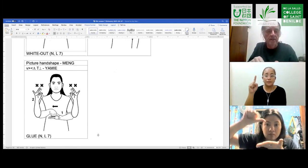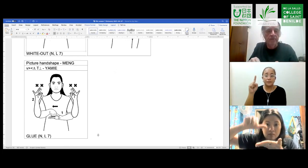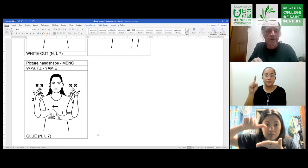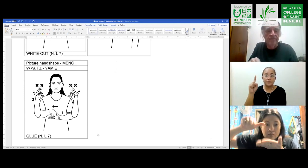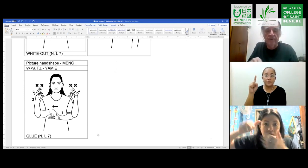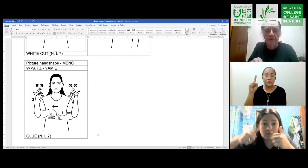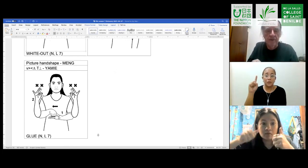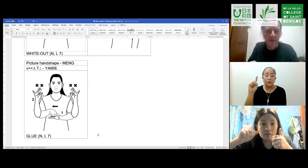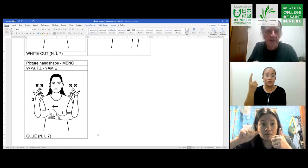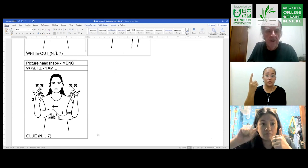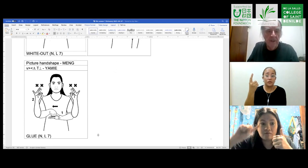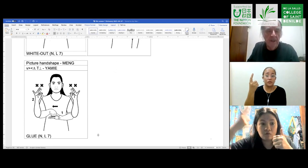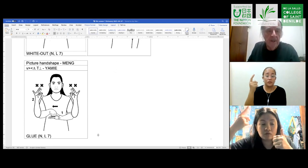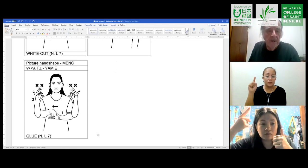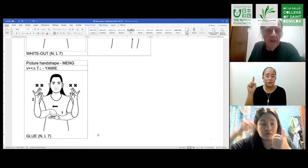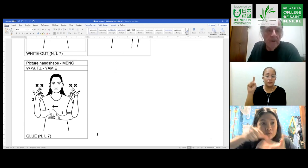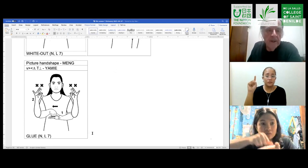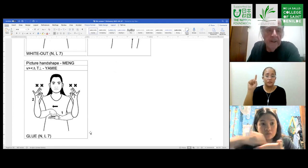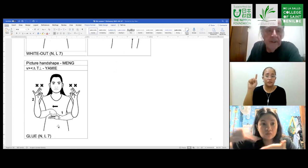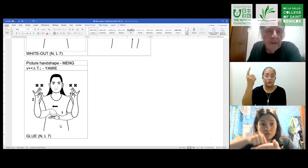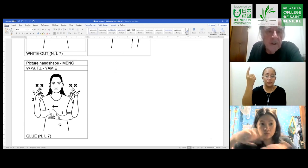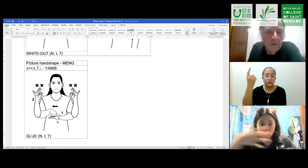one is first. Okay. So